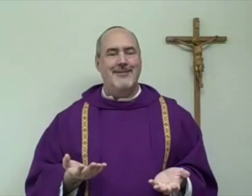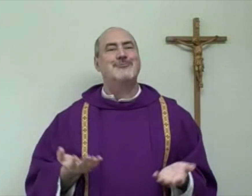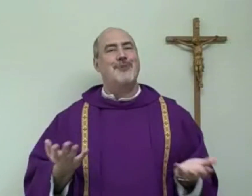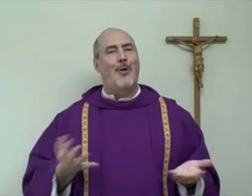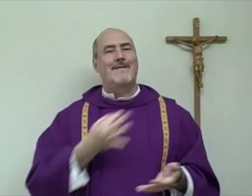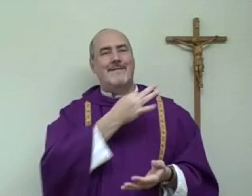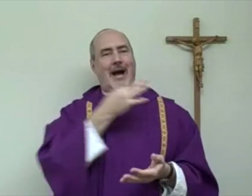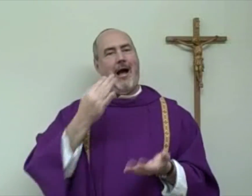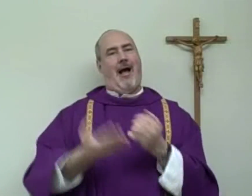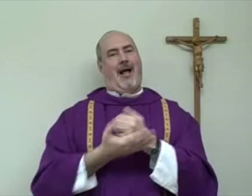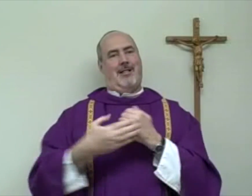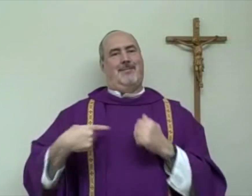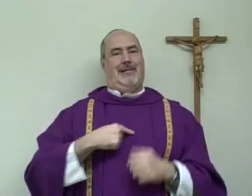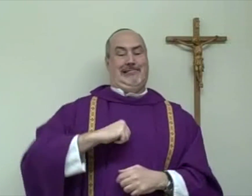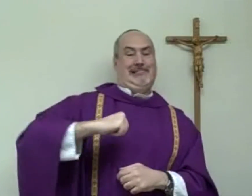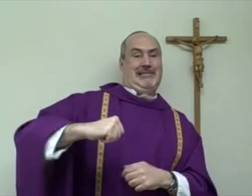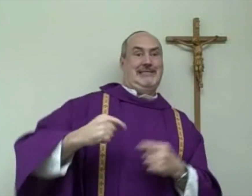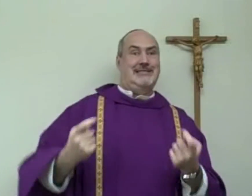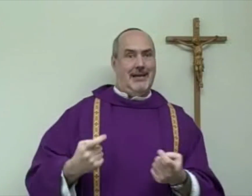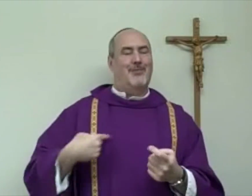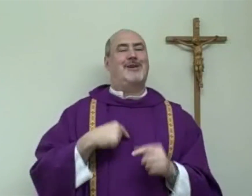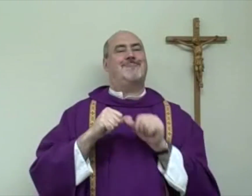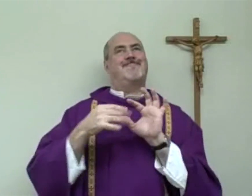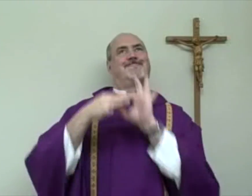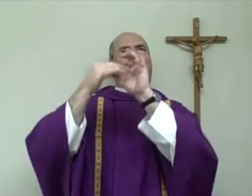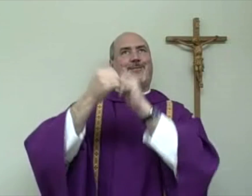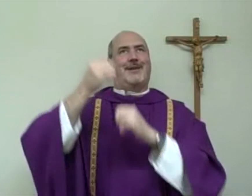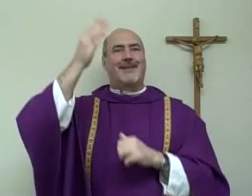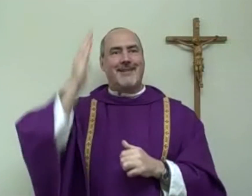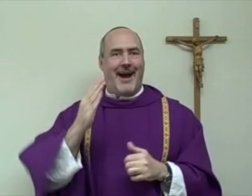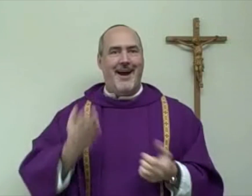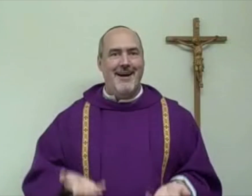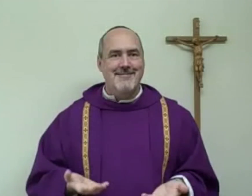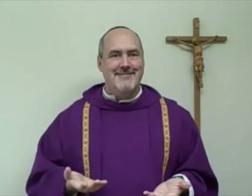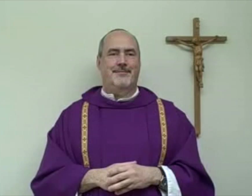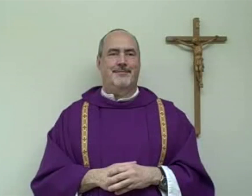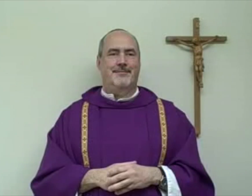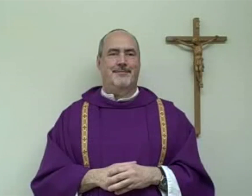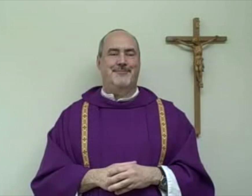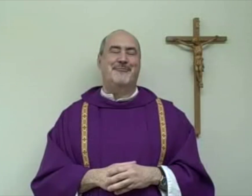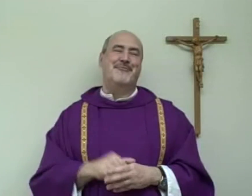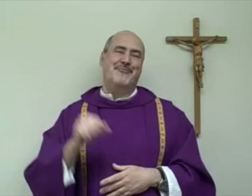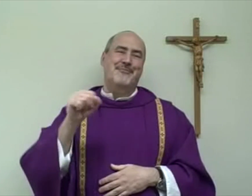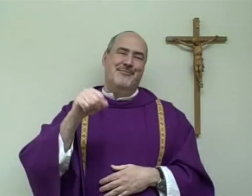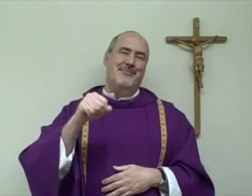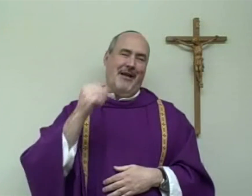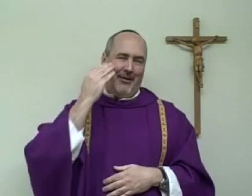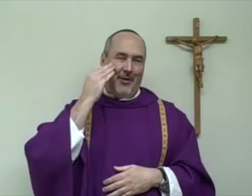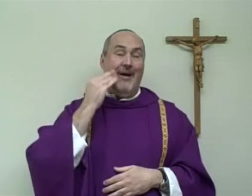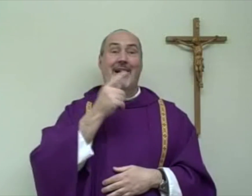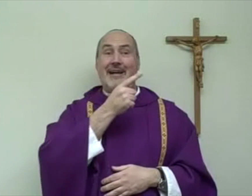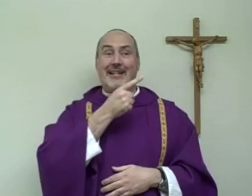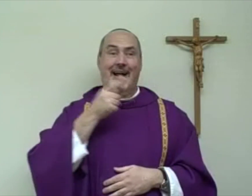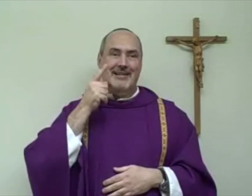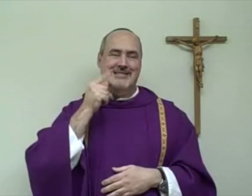avoid sin and be closer to God. And in resisting sin, we can feel God's presence and be more connected to